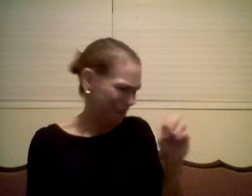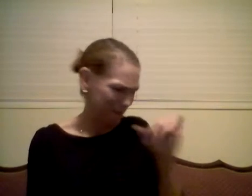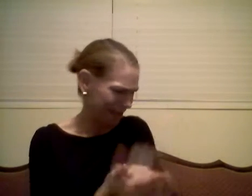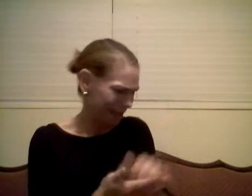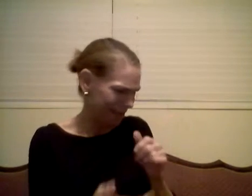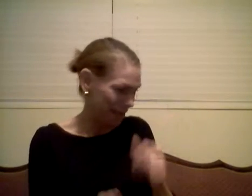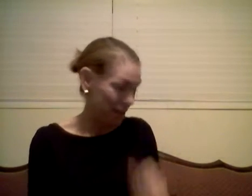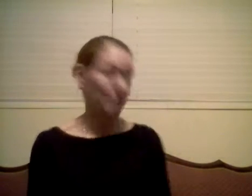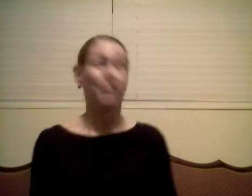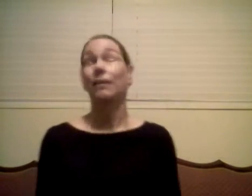Right?